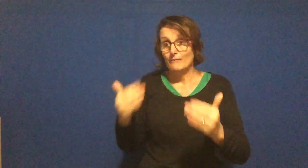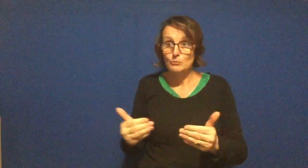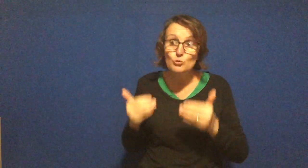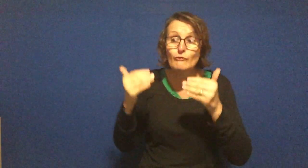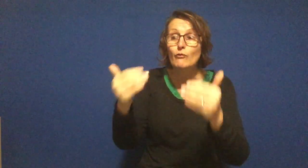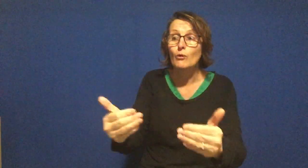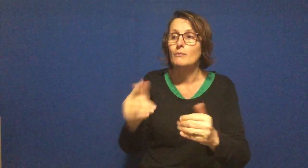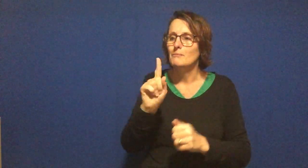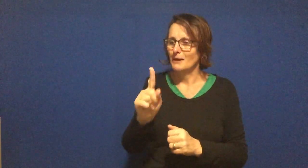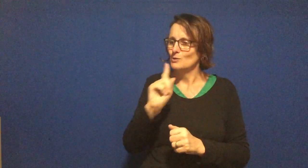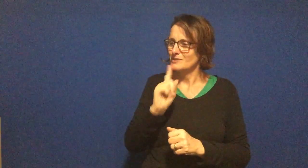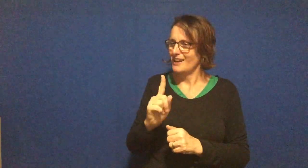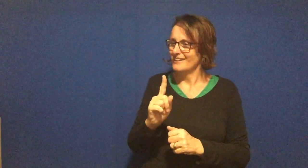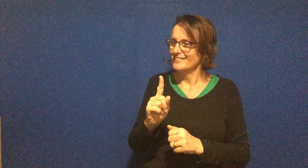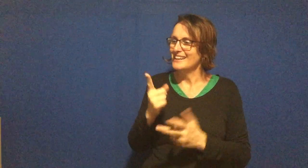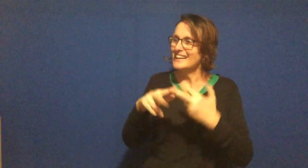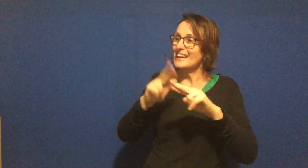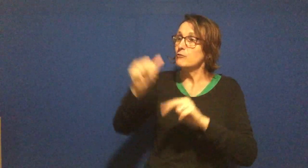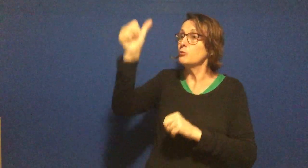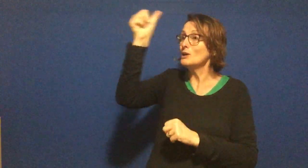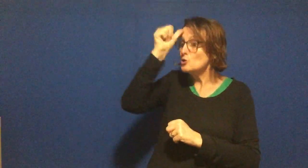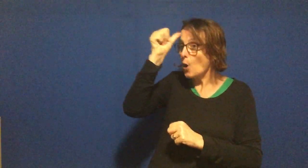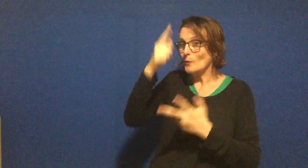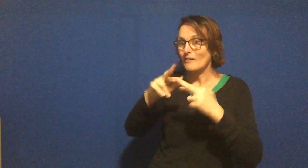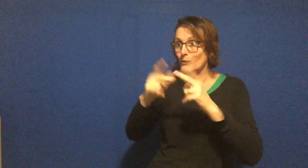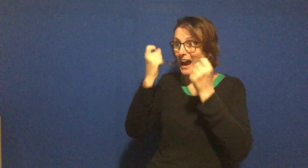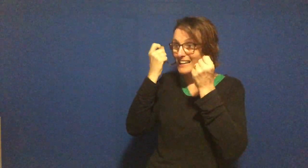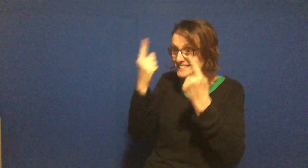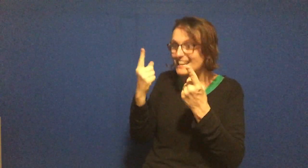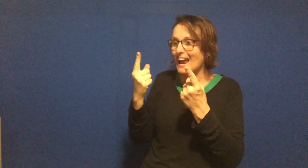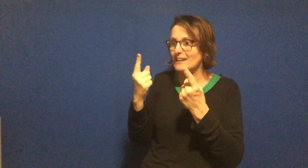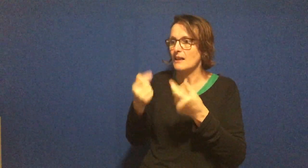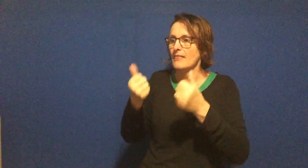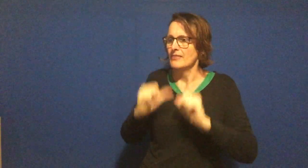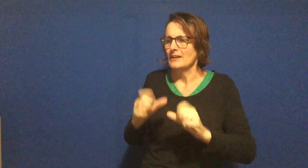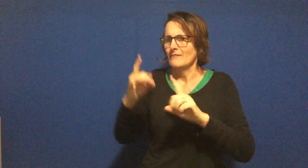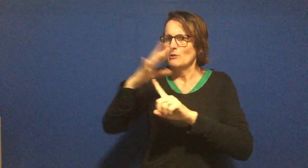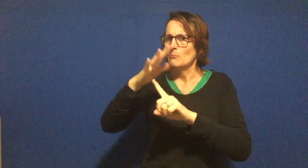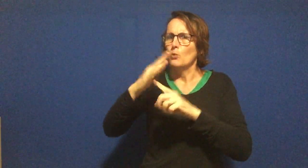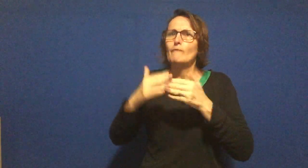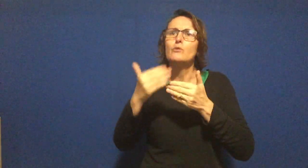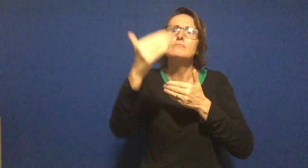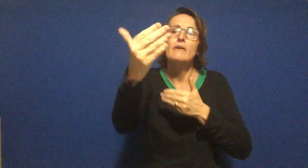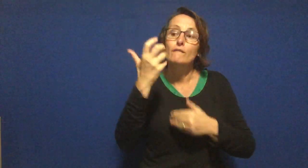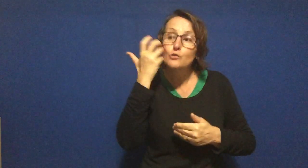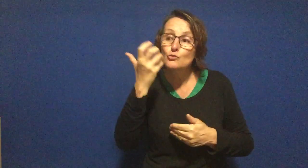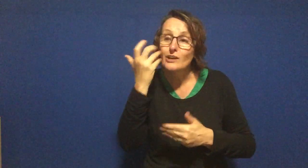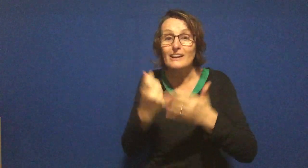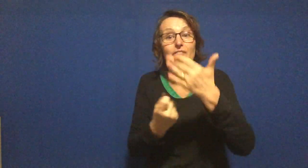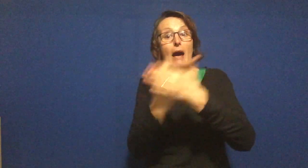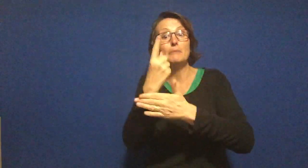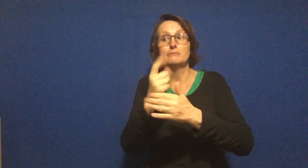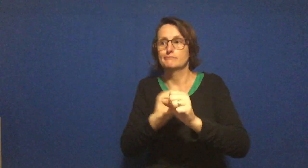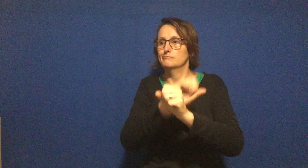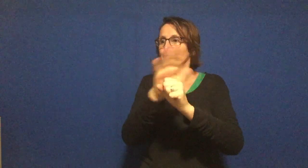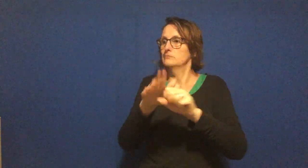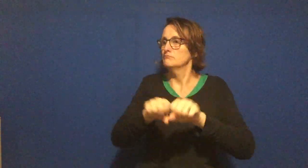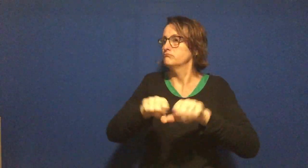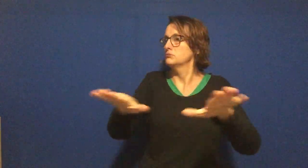you say, knowing or understanding as much as we can is really key to managing the next inevitable pandemic that is going to